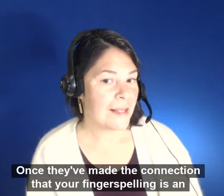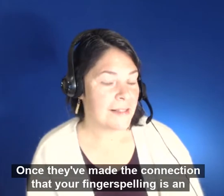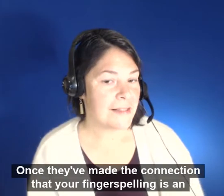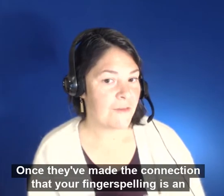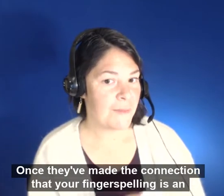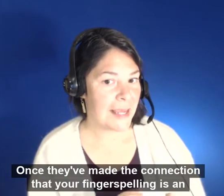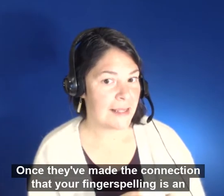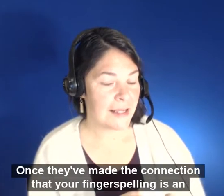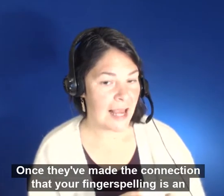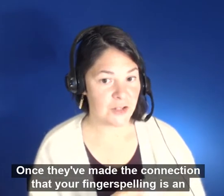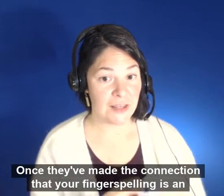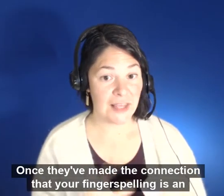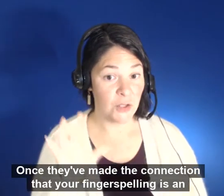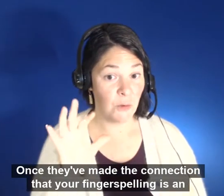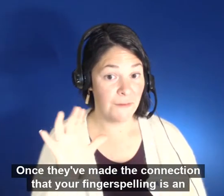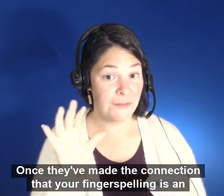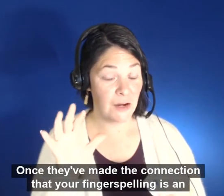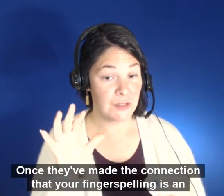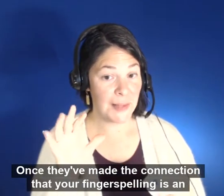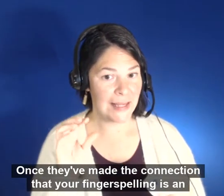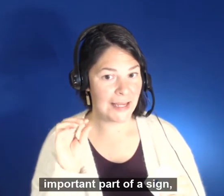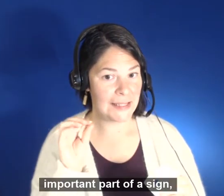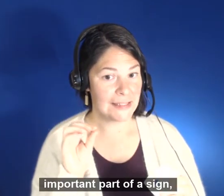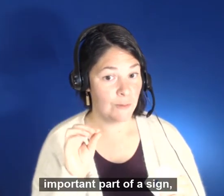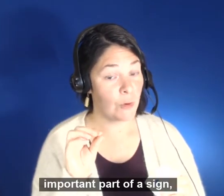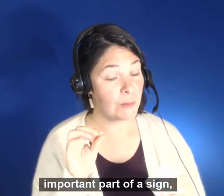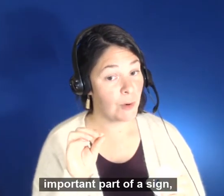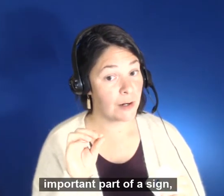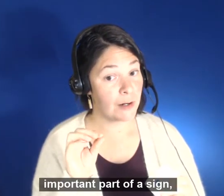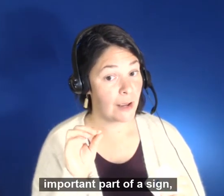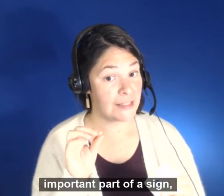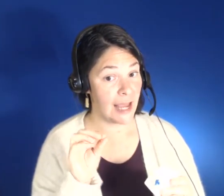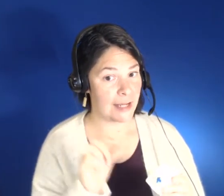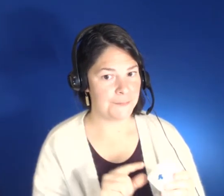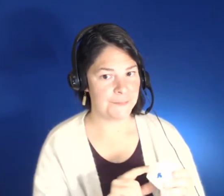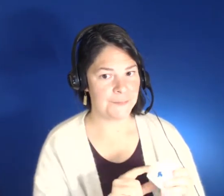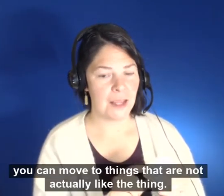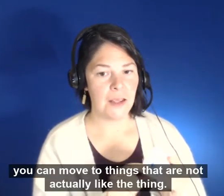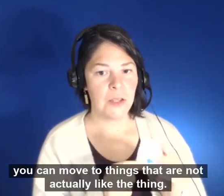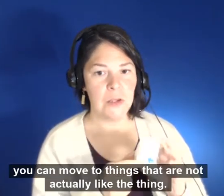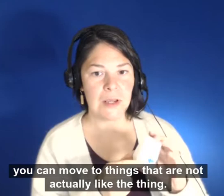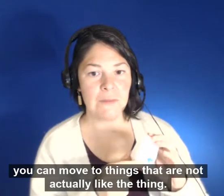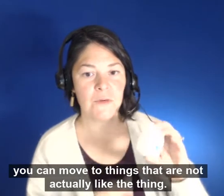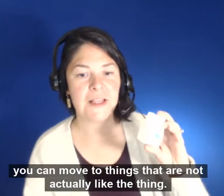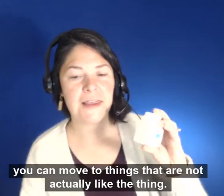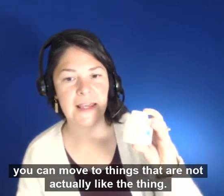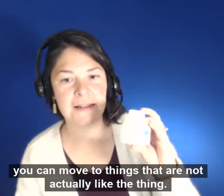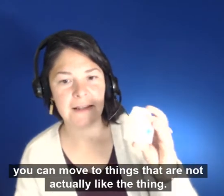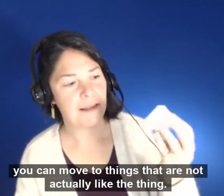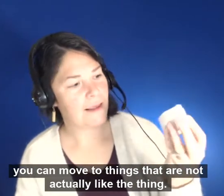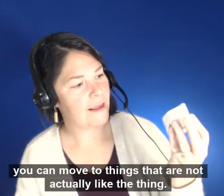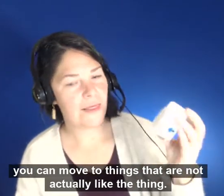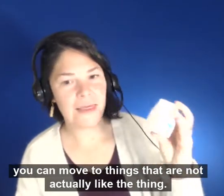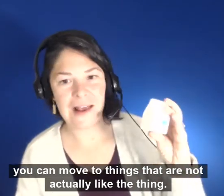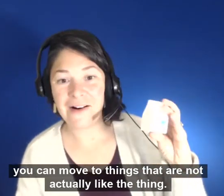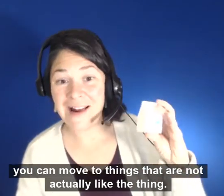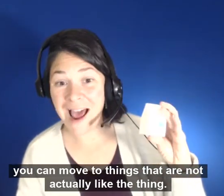Once they've made the connection that your fingerspelling is an important part of a sign, you can move to things that are